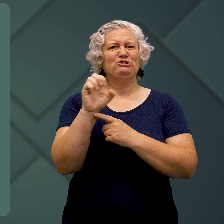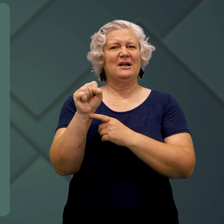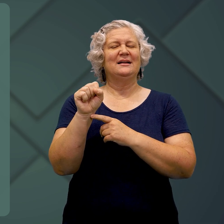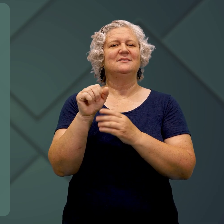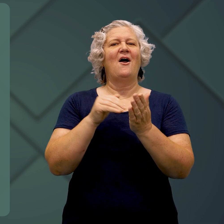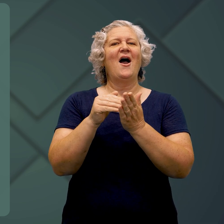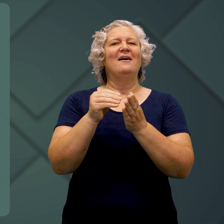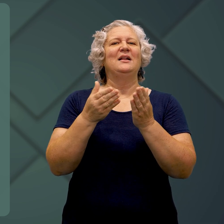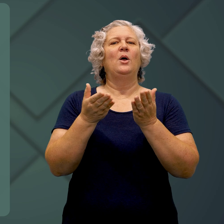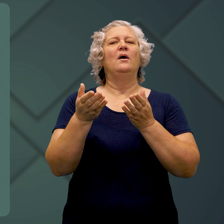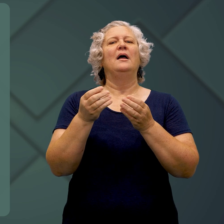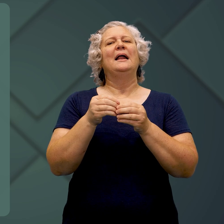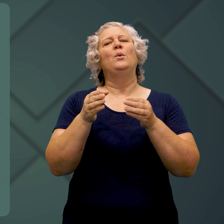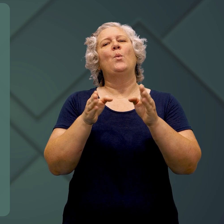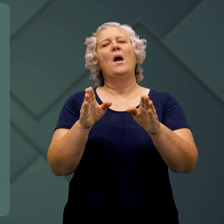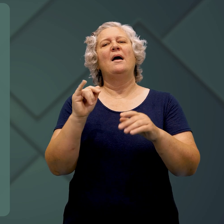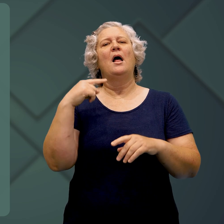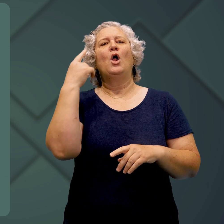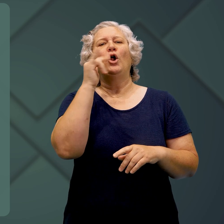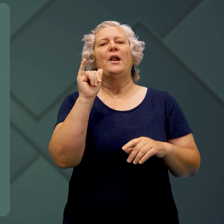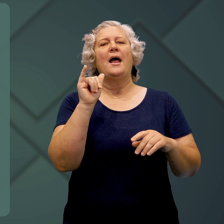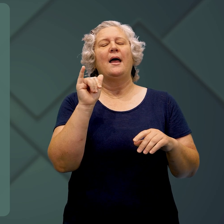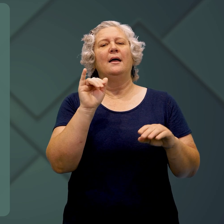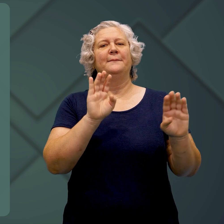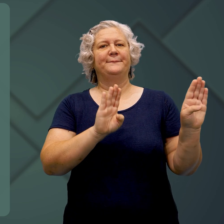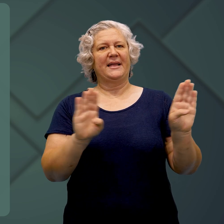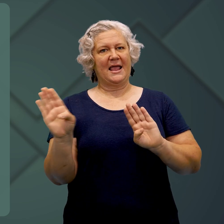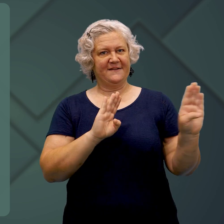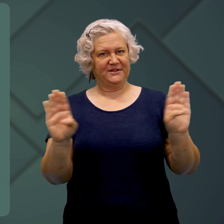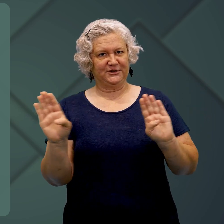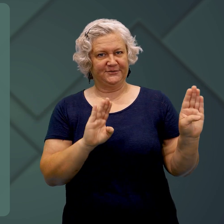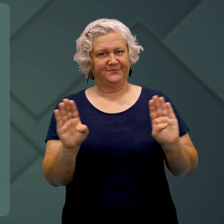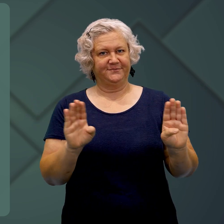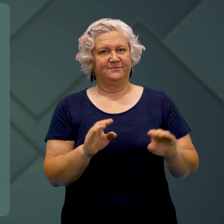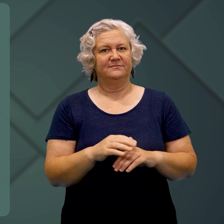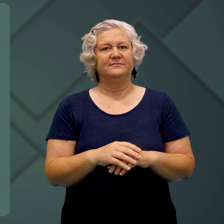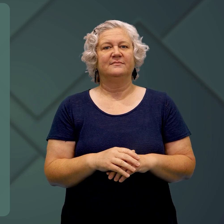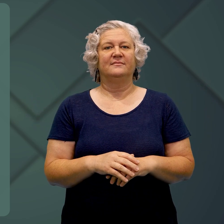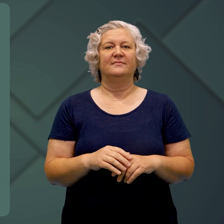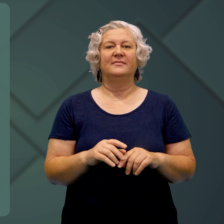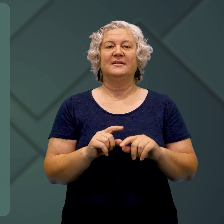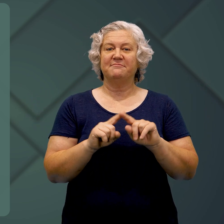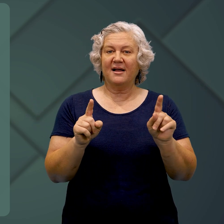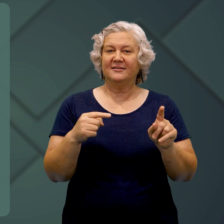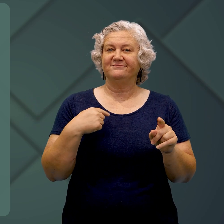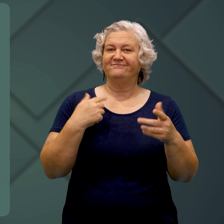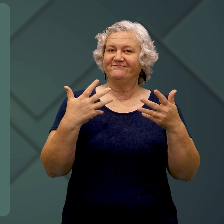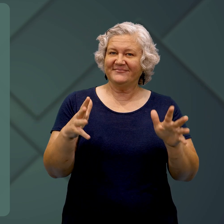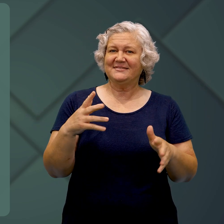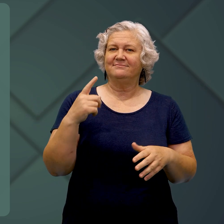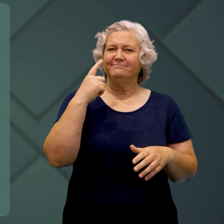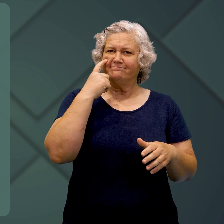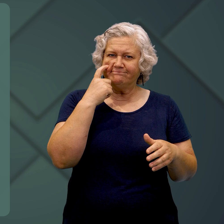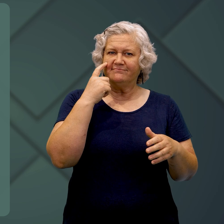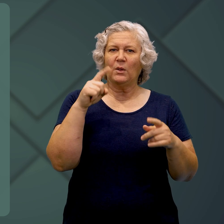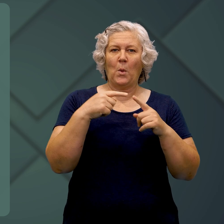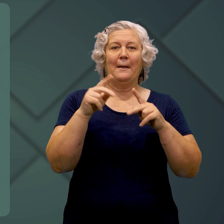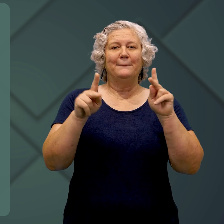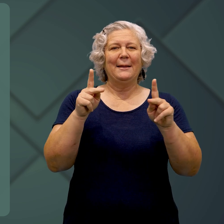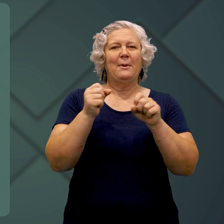distress often in ways that we as educators perceive as behavior. But I have seen that when people make a